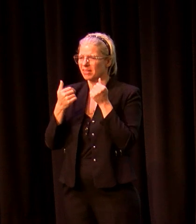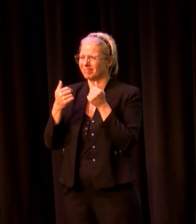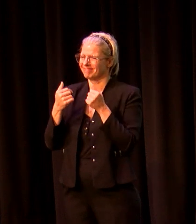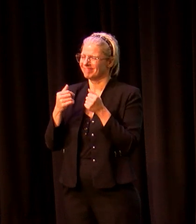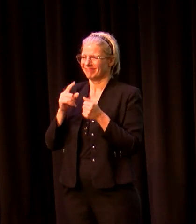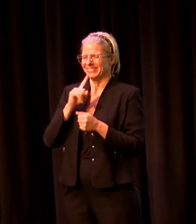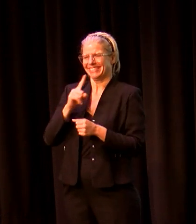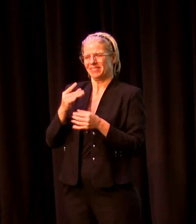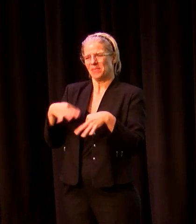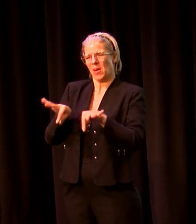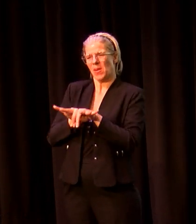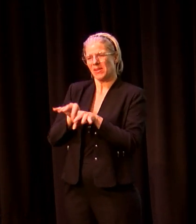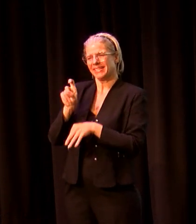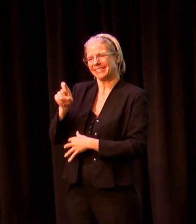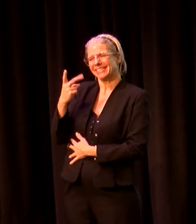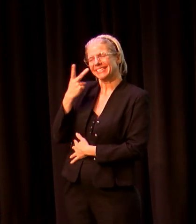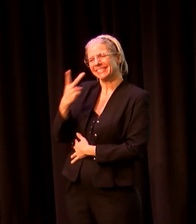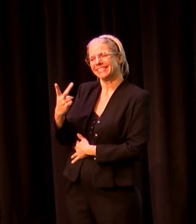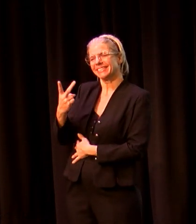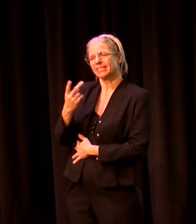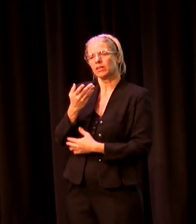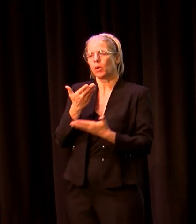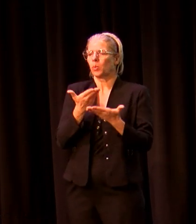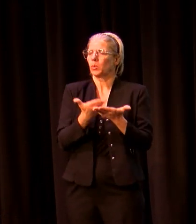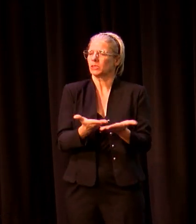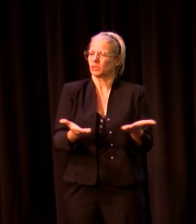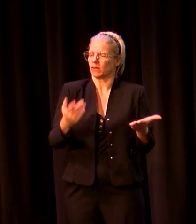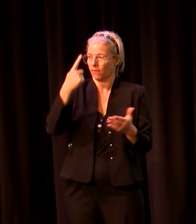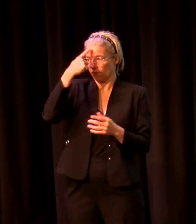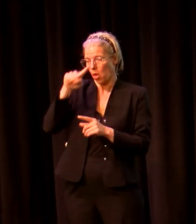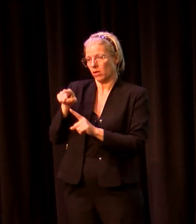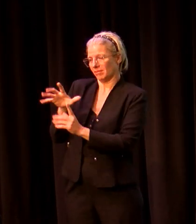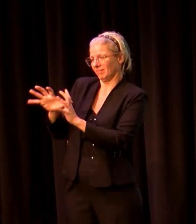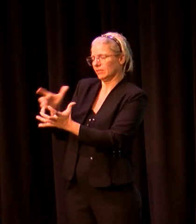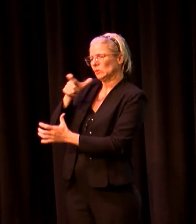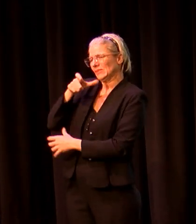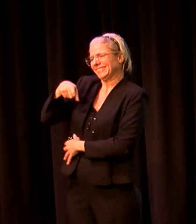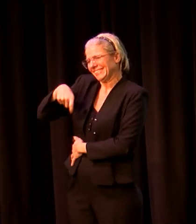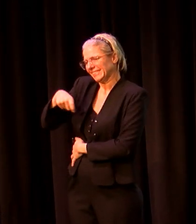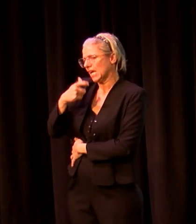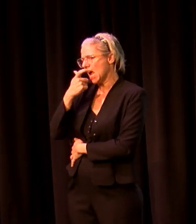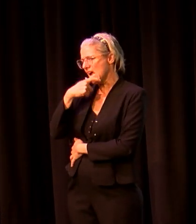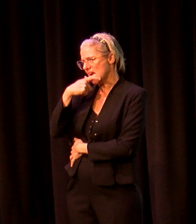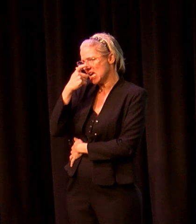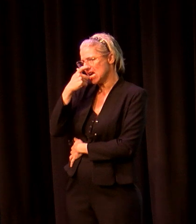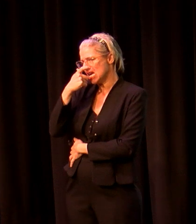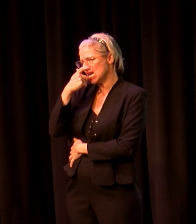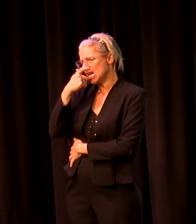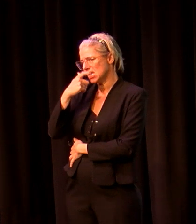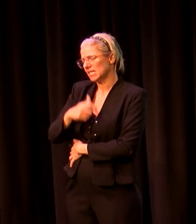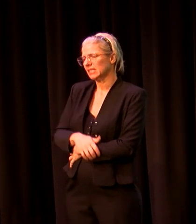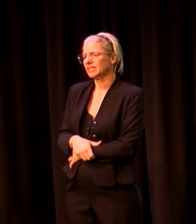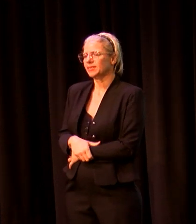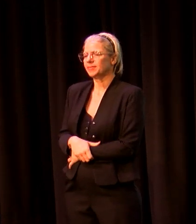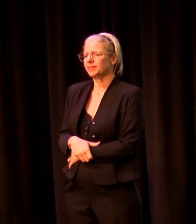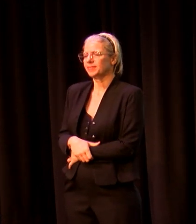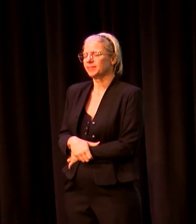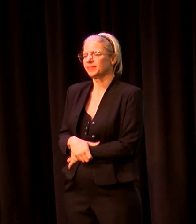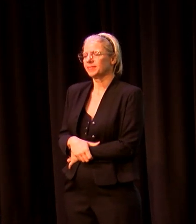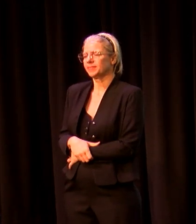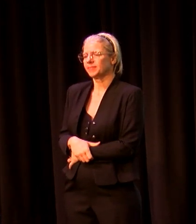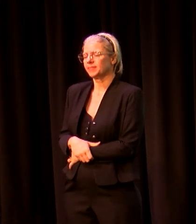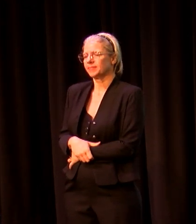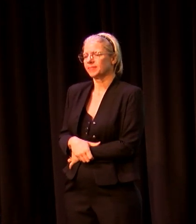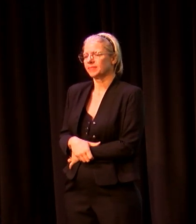or resources for dentures. And then let's see, this may be a very